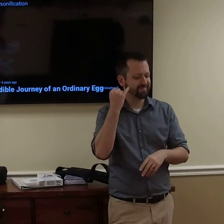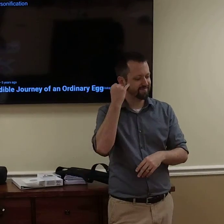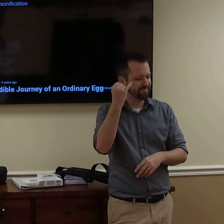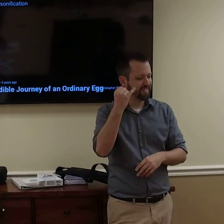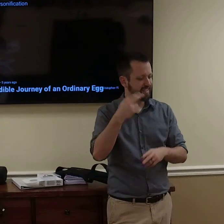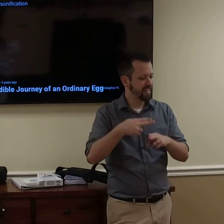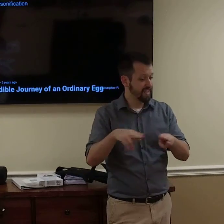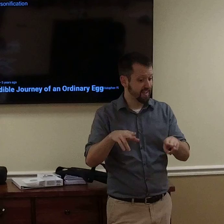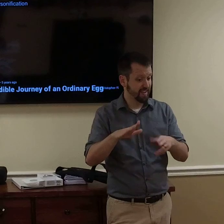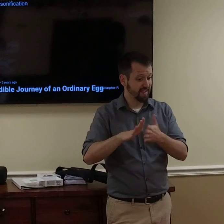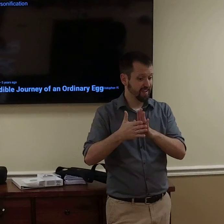a hot dog and me stabbing it.